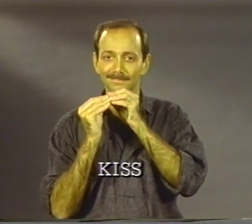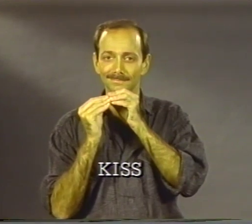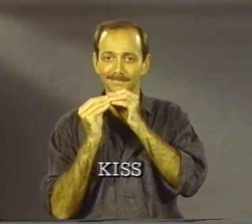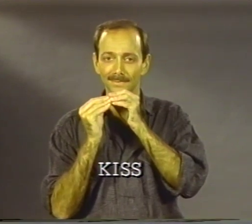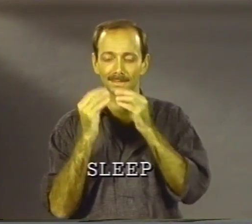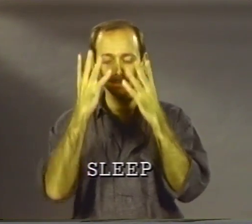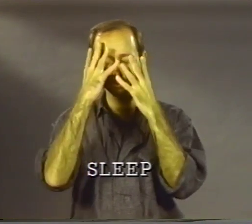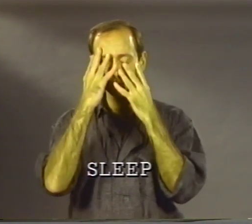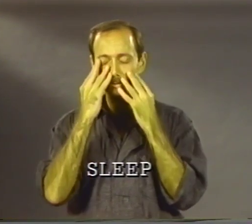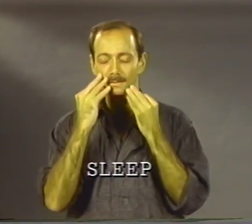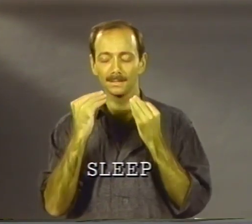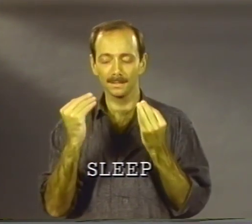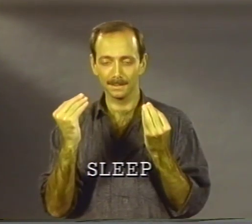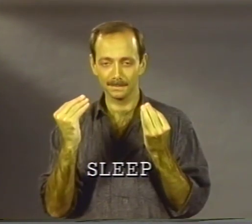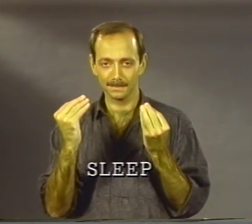sleep, eat,